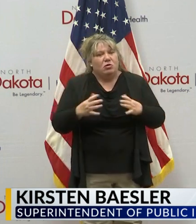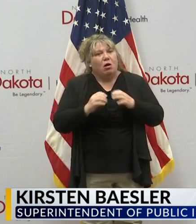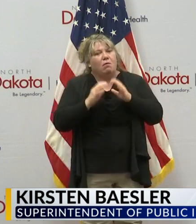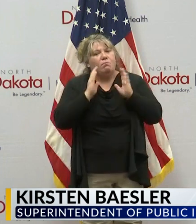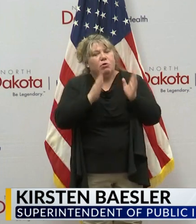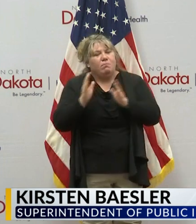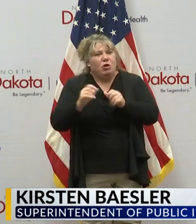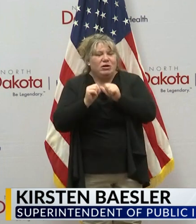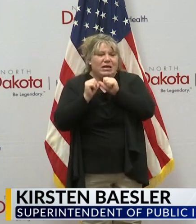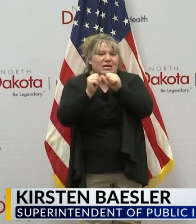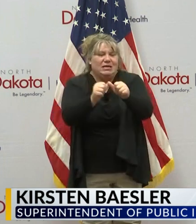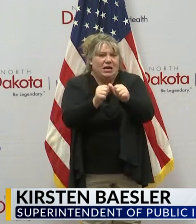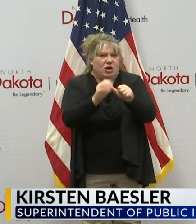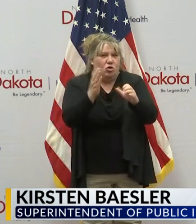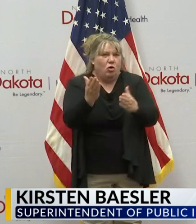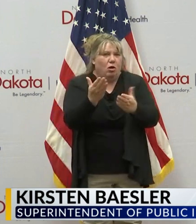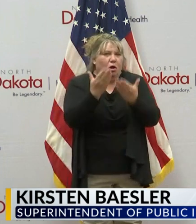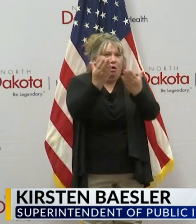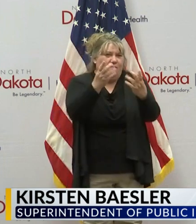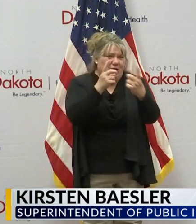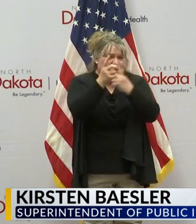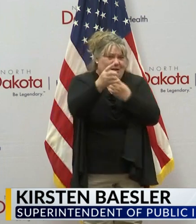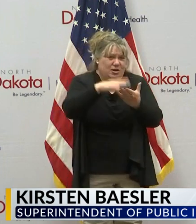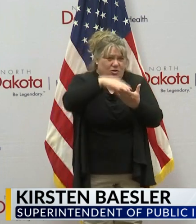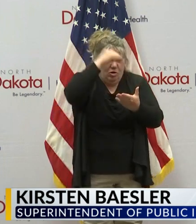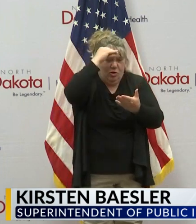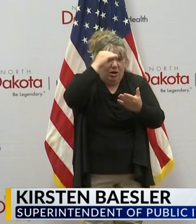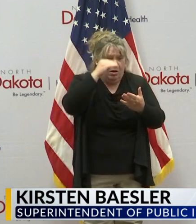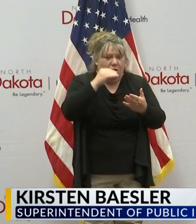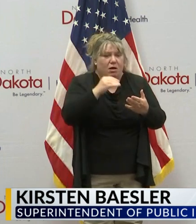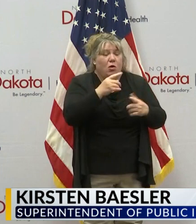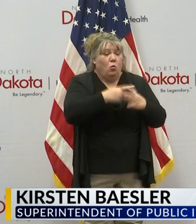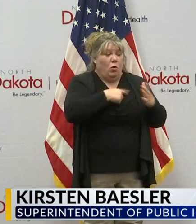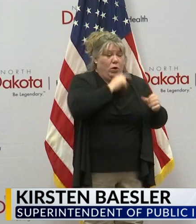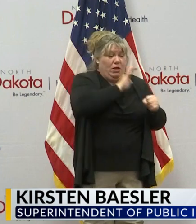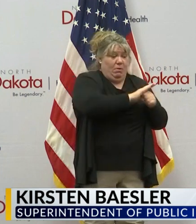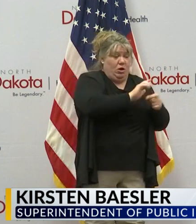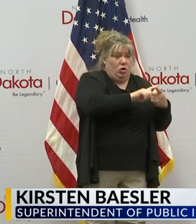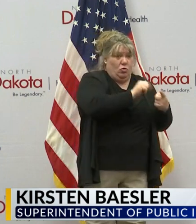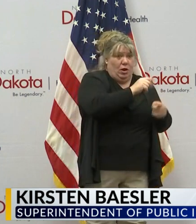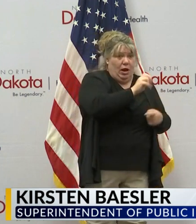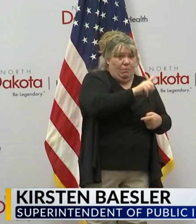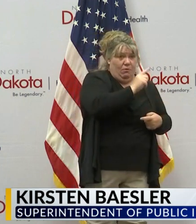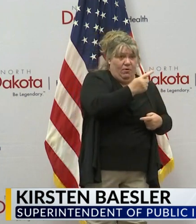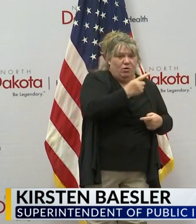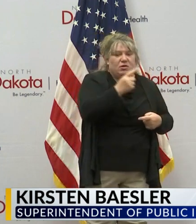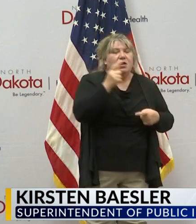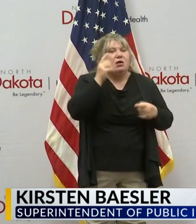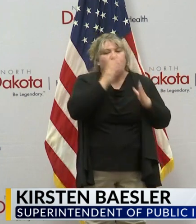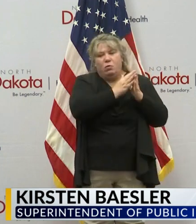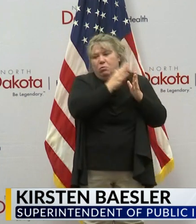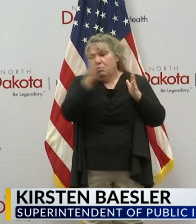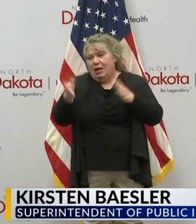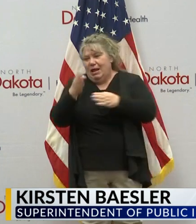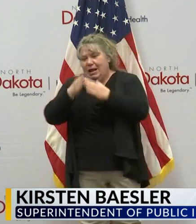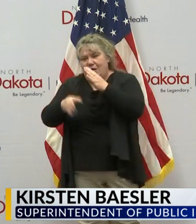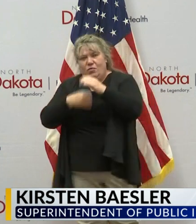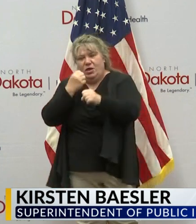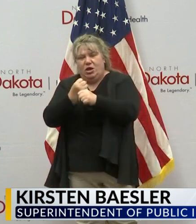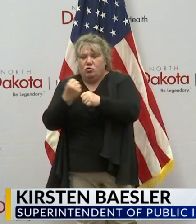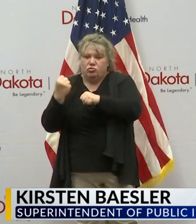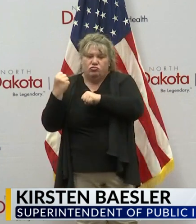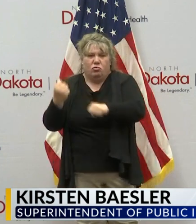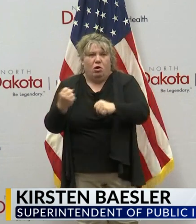full continuation of learning that we committed to on April 1st, and we'll be able to end the year strong with that full continuation of